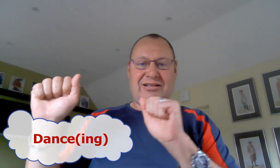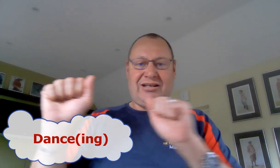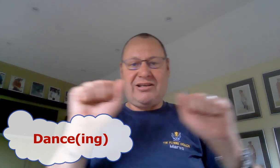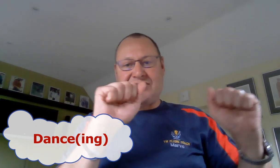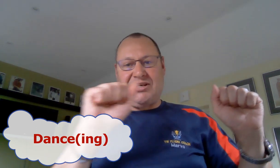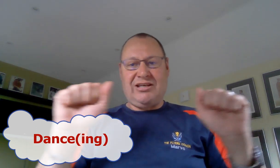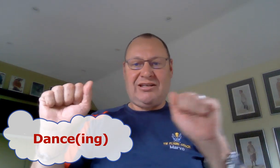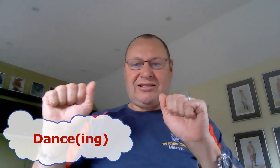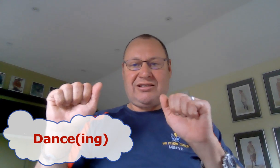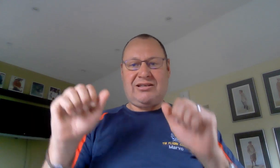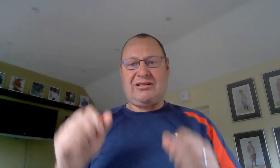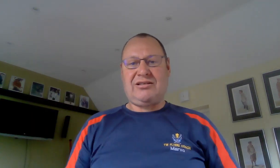Dancing.